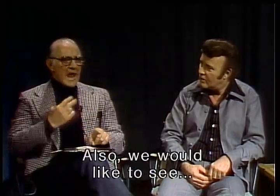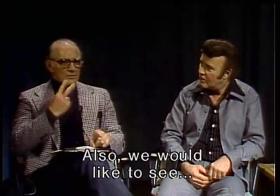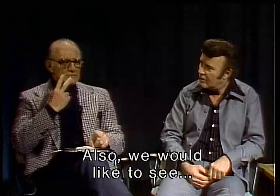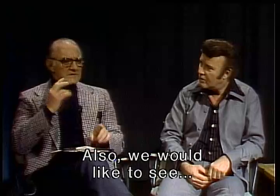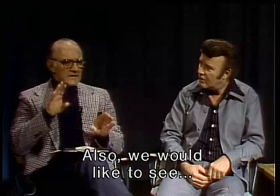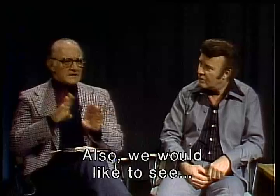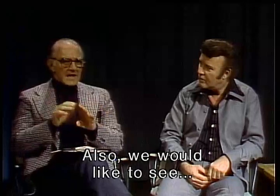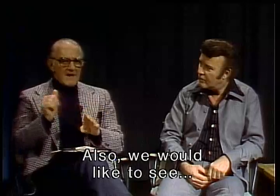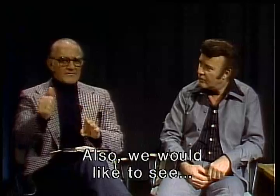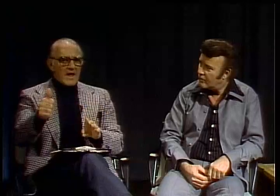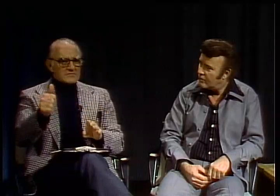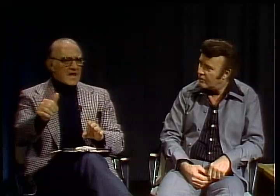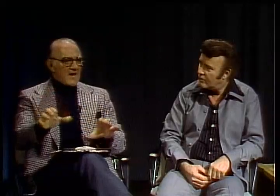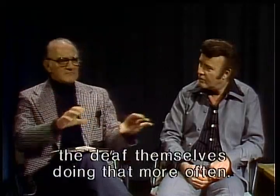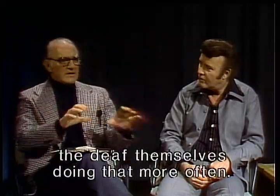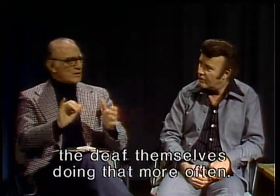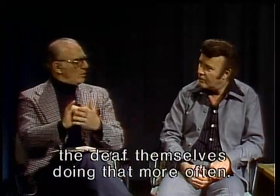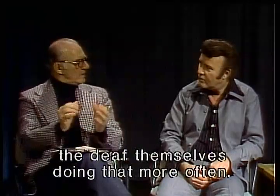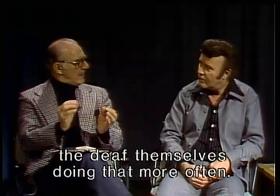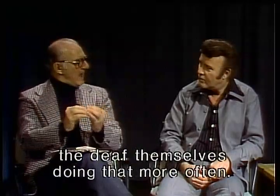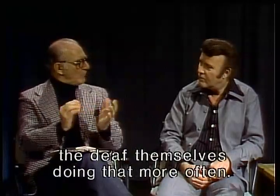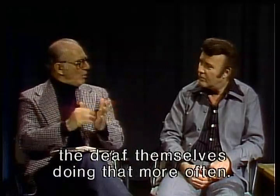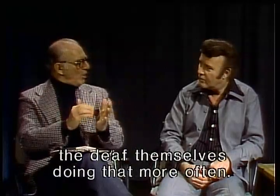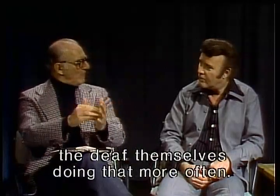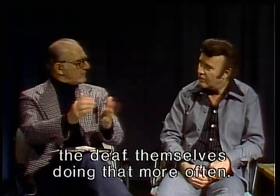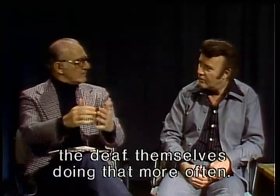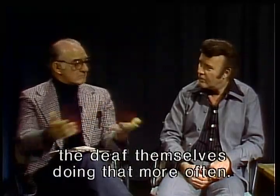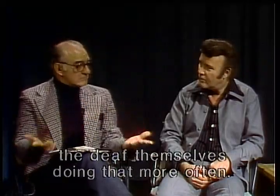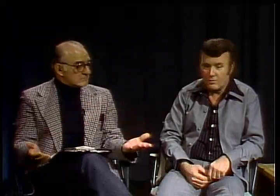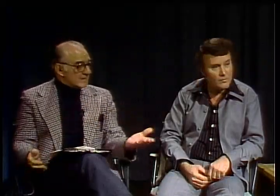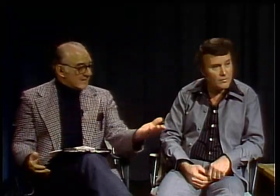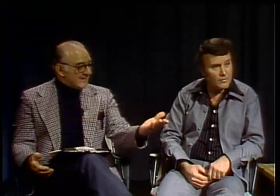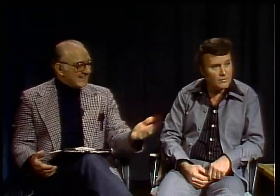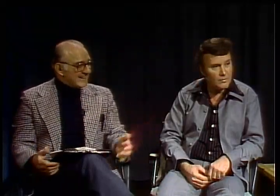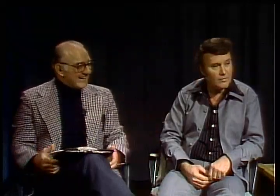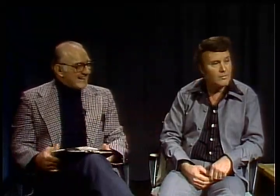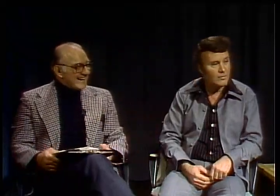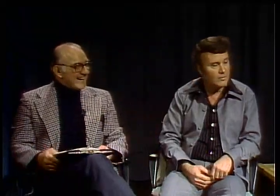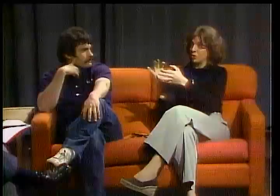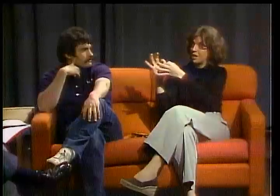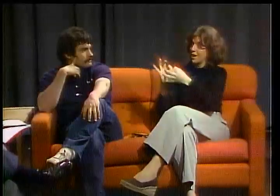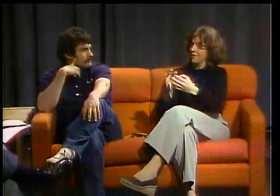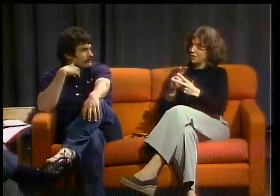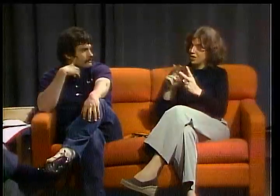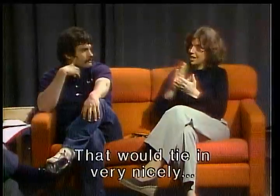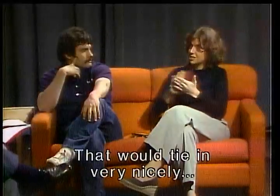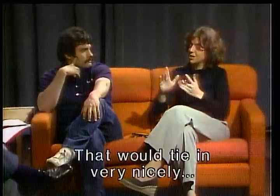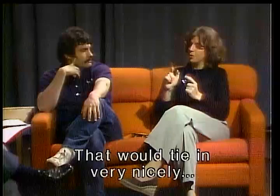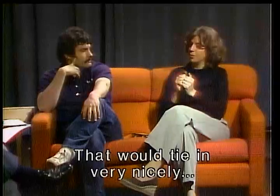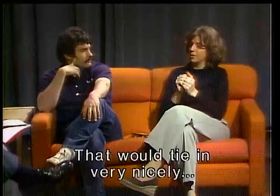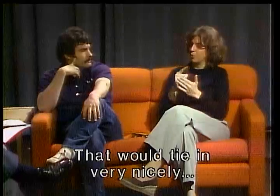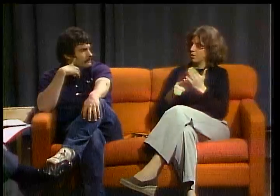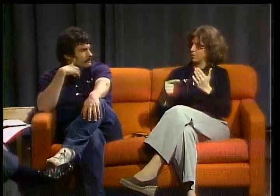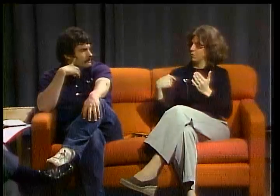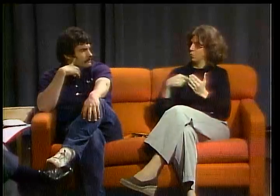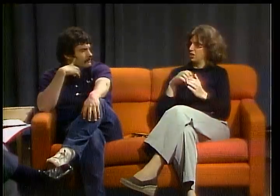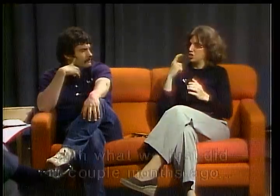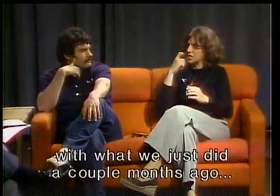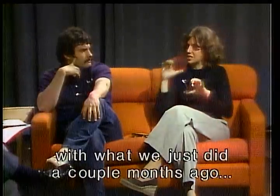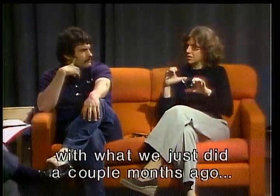to see the deaf themselves be doing that more often. Well, that would tie in very nicely with what we just did